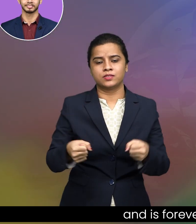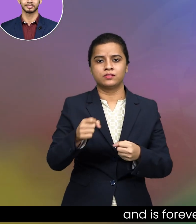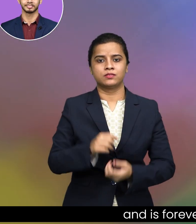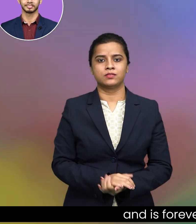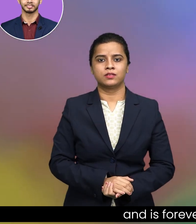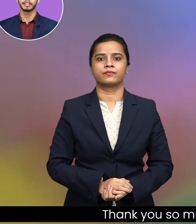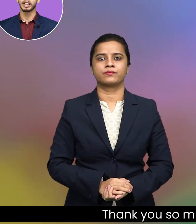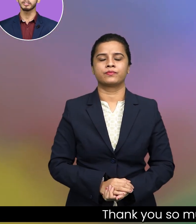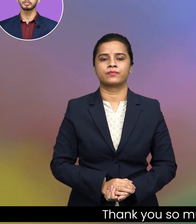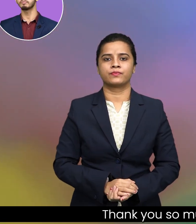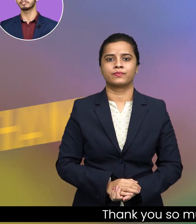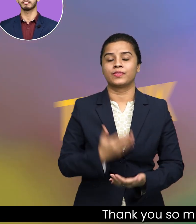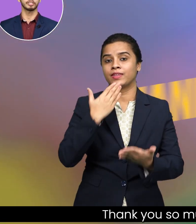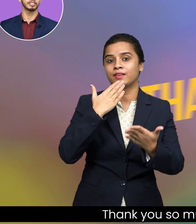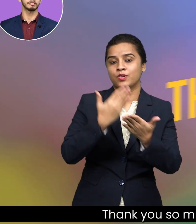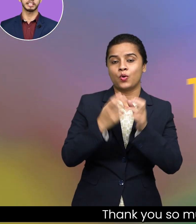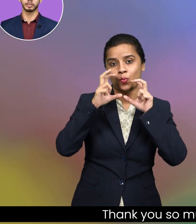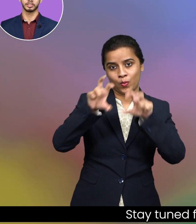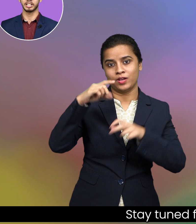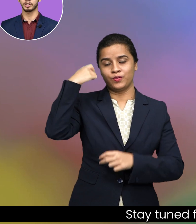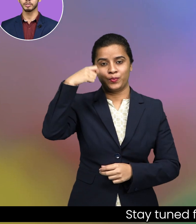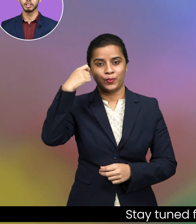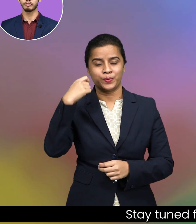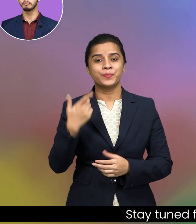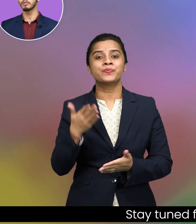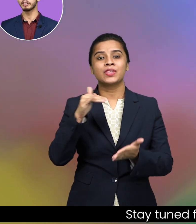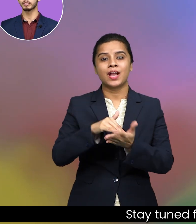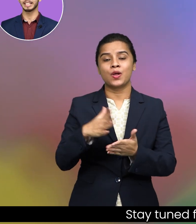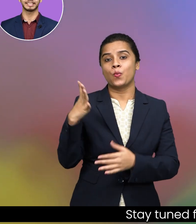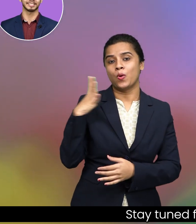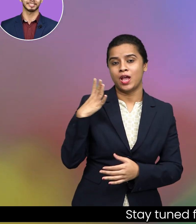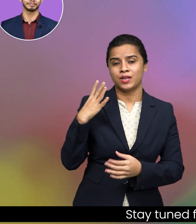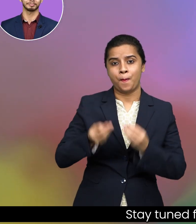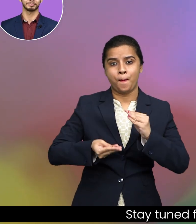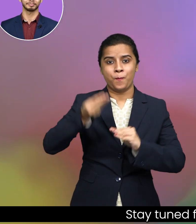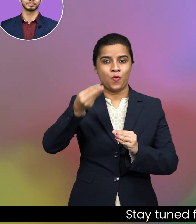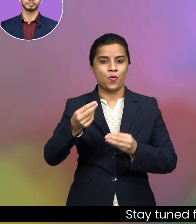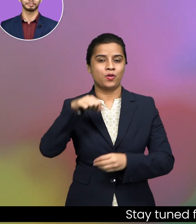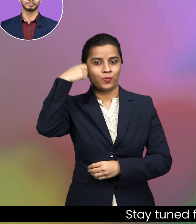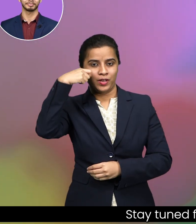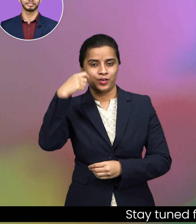Thank you so much for watching this video. Stay tuned for more videos like this.